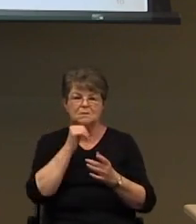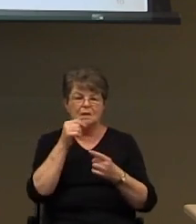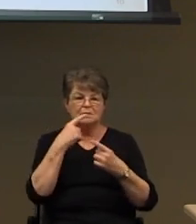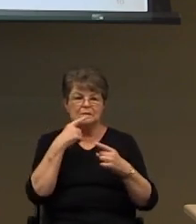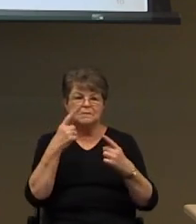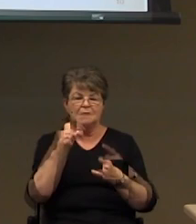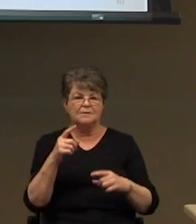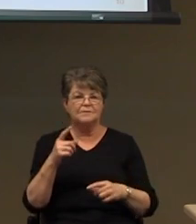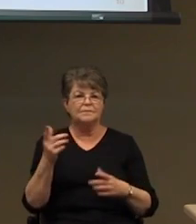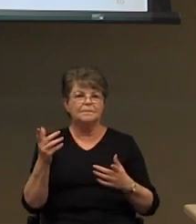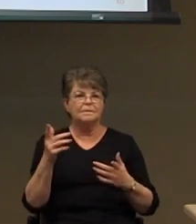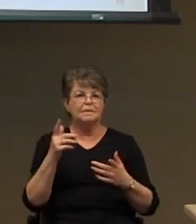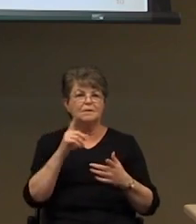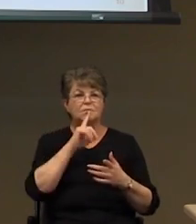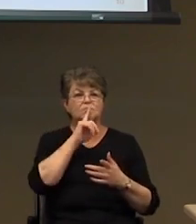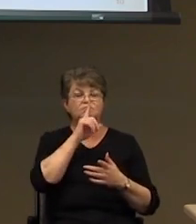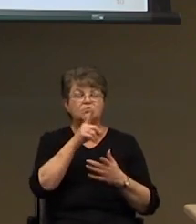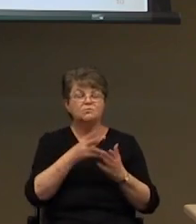in all candor,